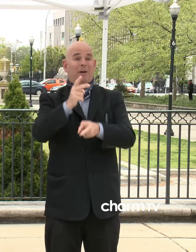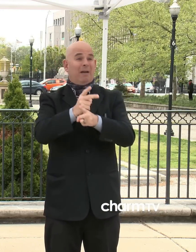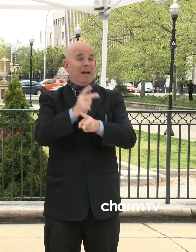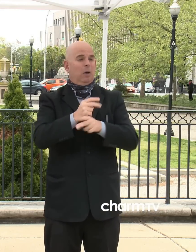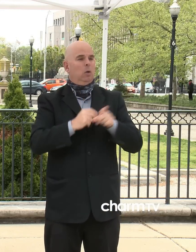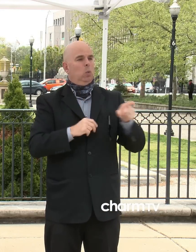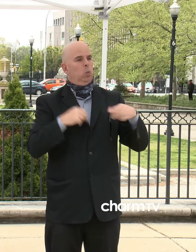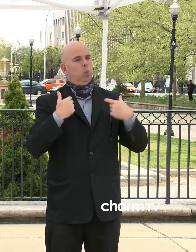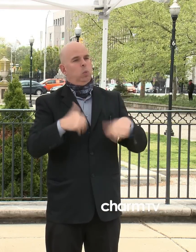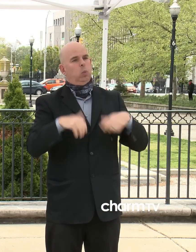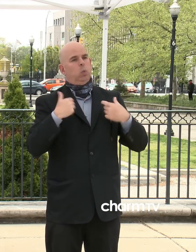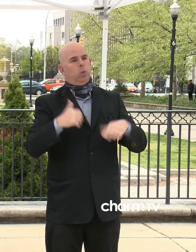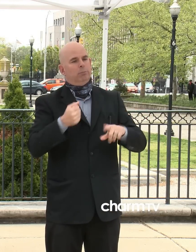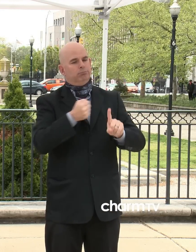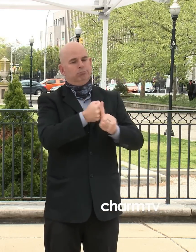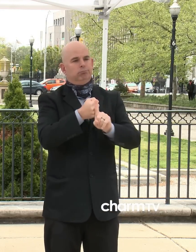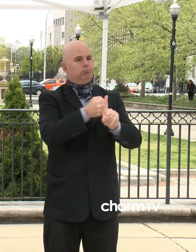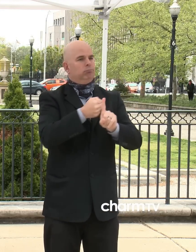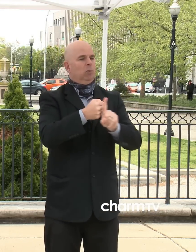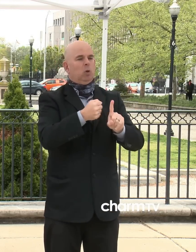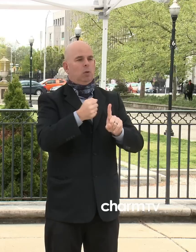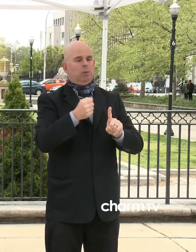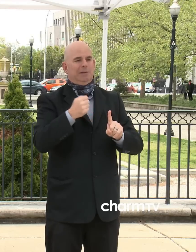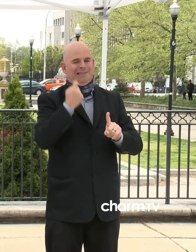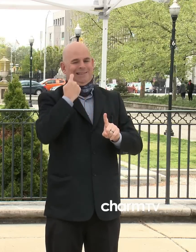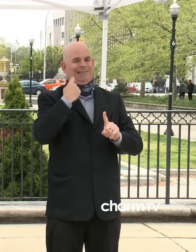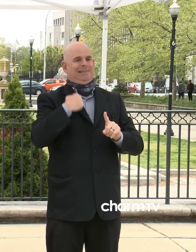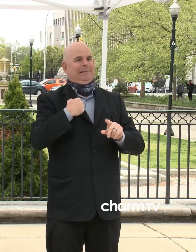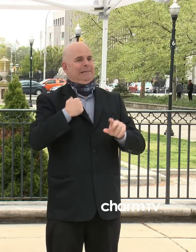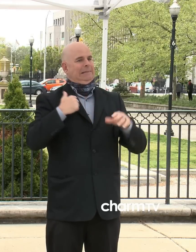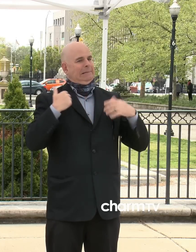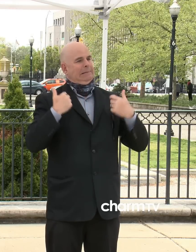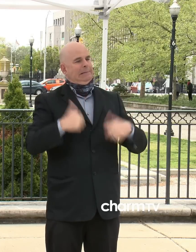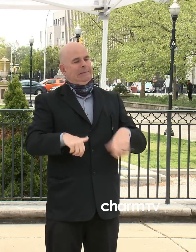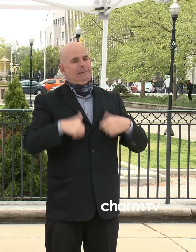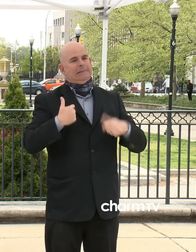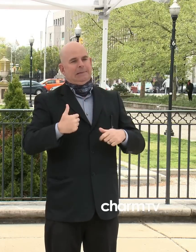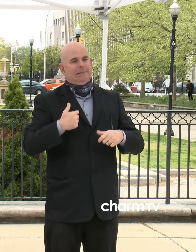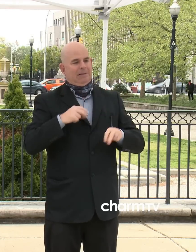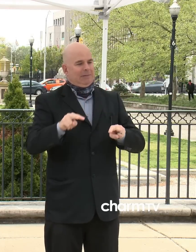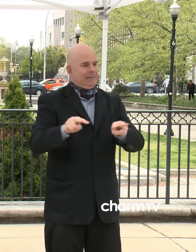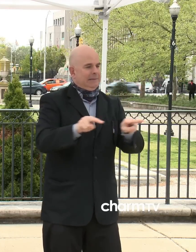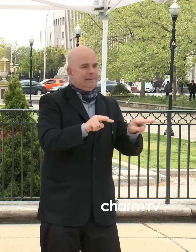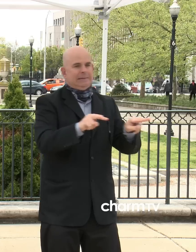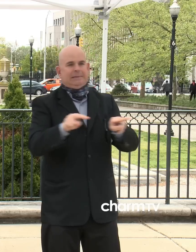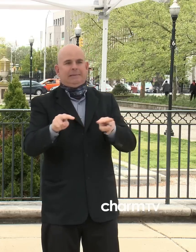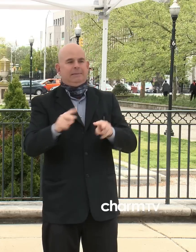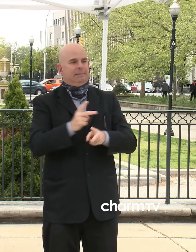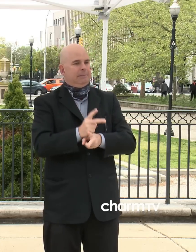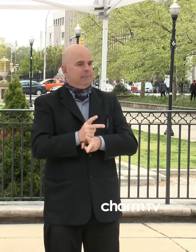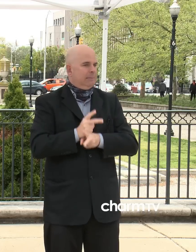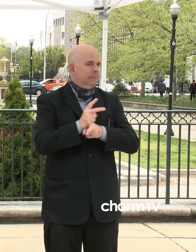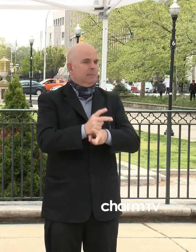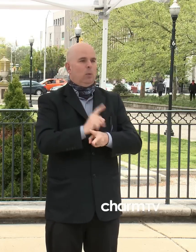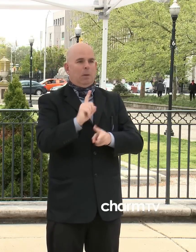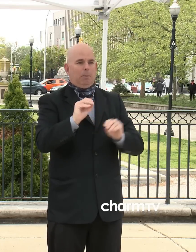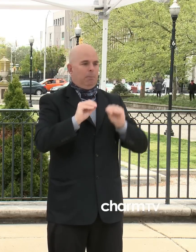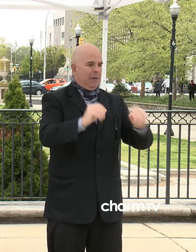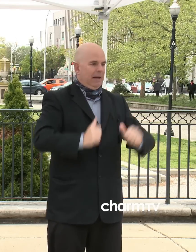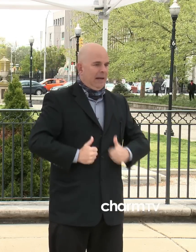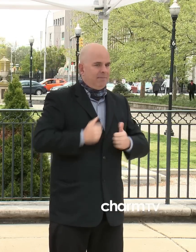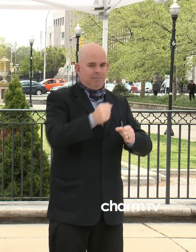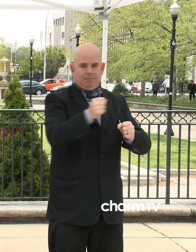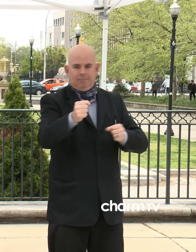again, outbreak of infectious diseases are common in nursing facilities and other spaces where people live and interact with one